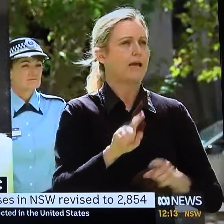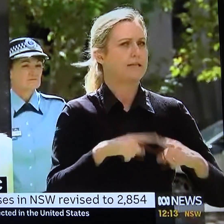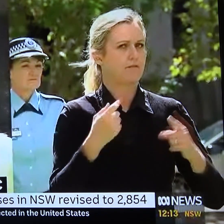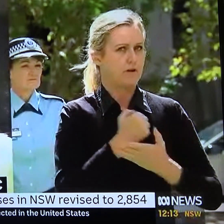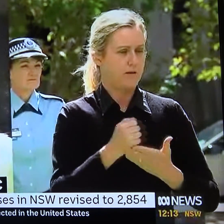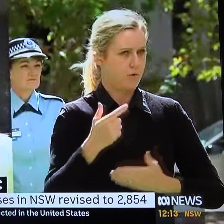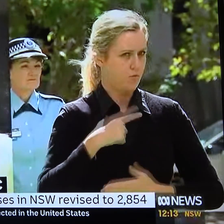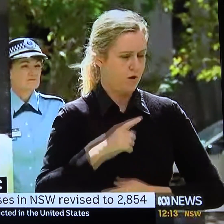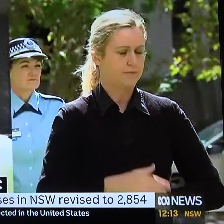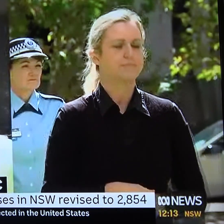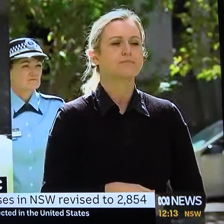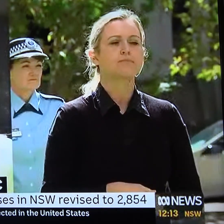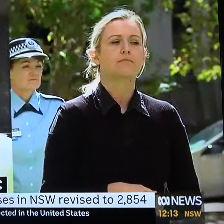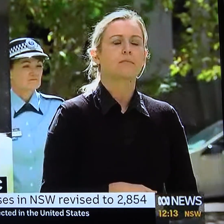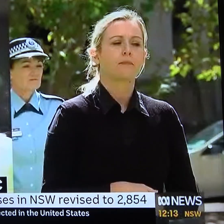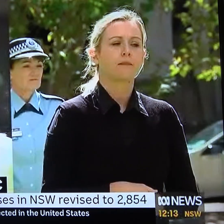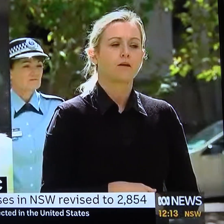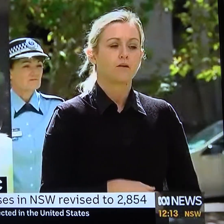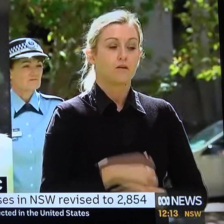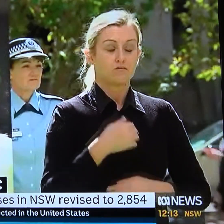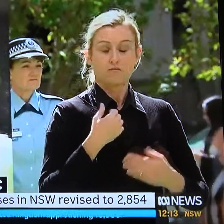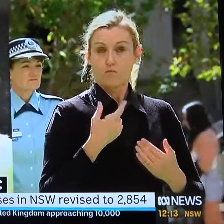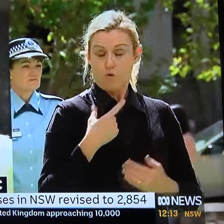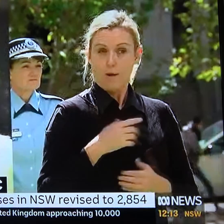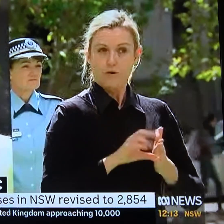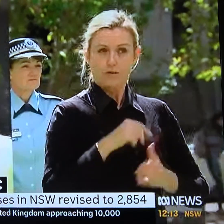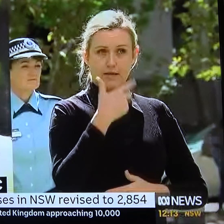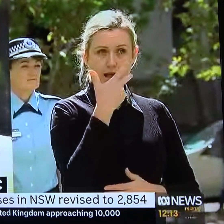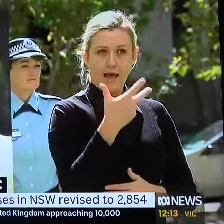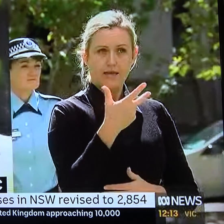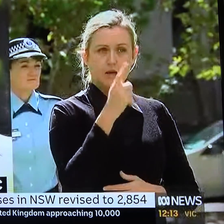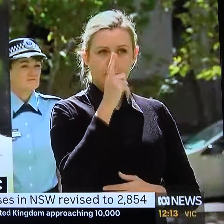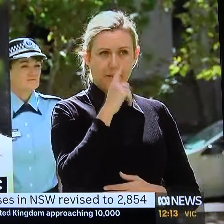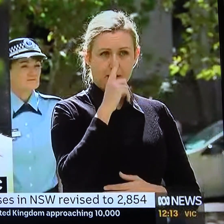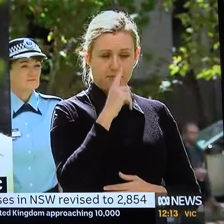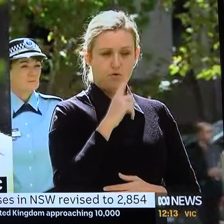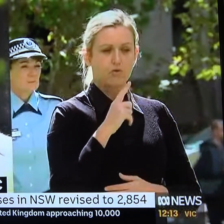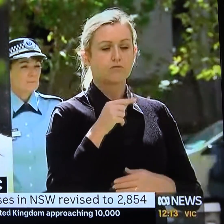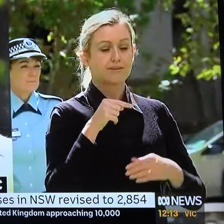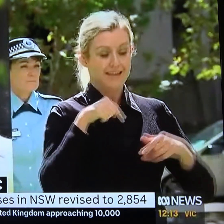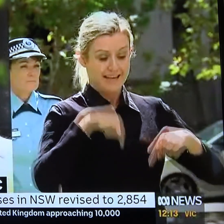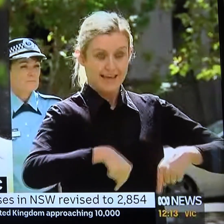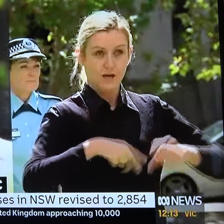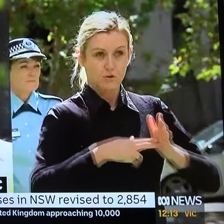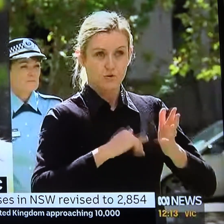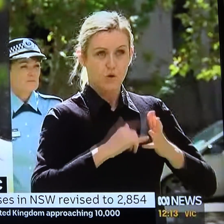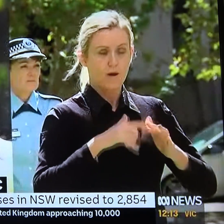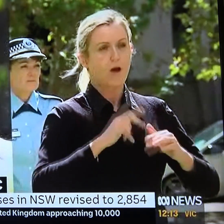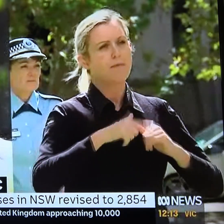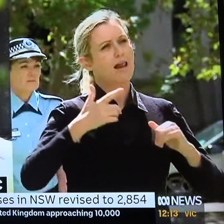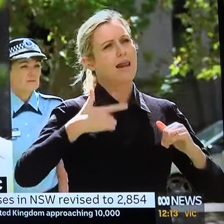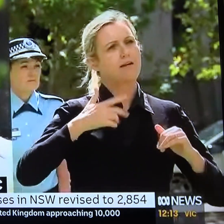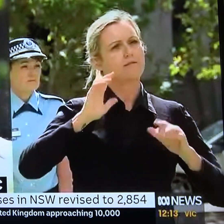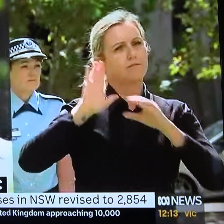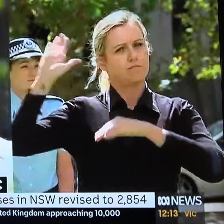are in Queensland, and 1 person who lives in the ACT and is in the ACT whose swabs had